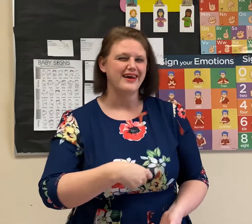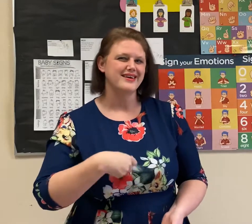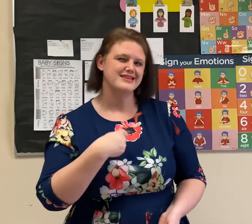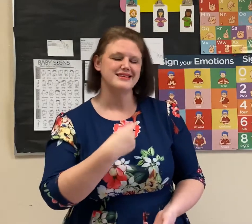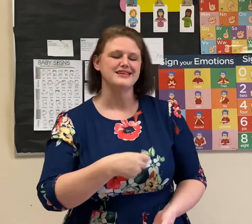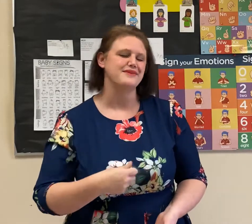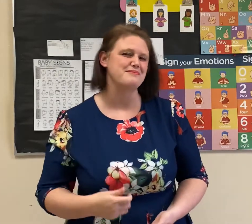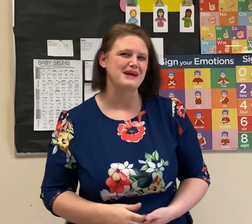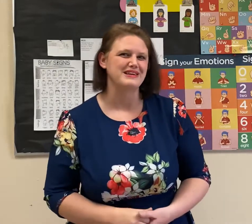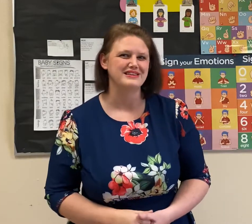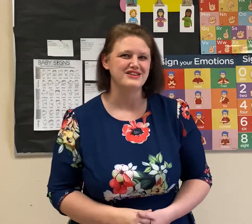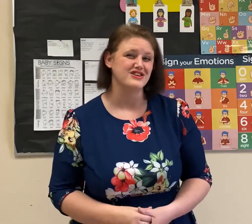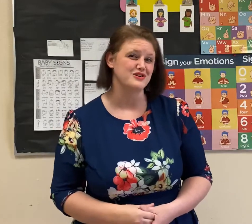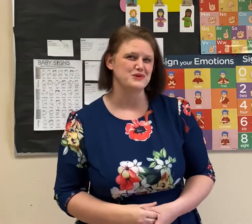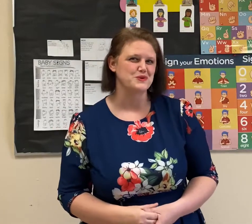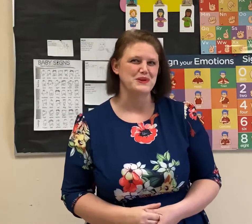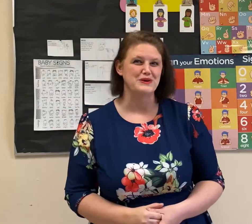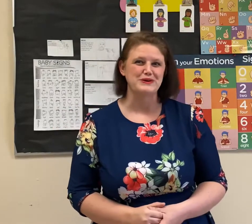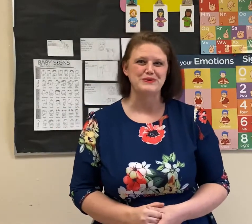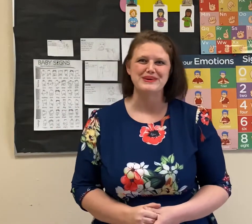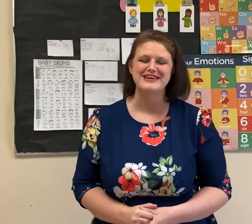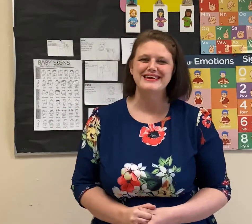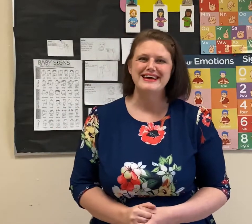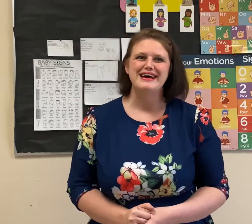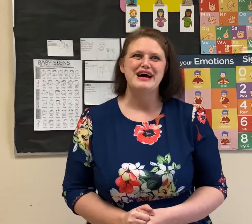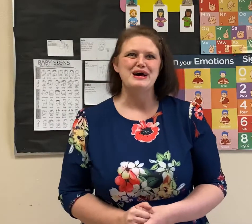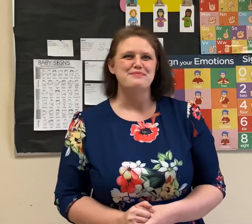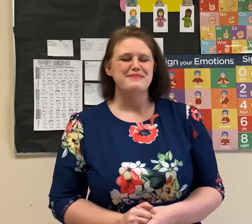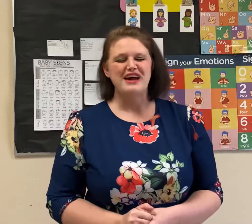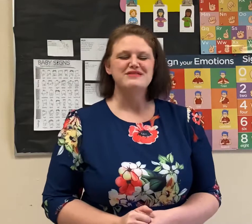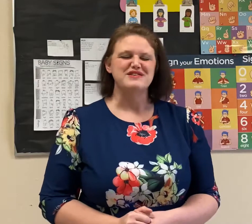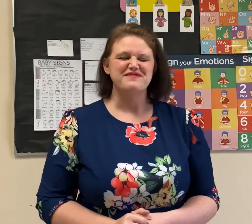see if I'm paying attention to which one they're doing. They have some fun with